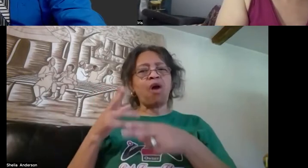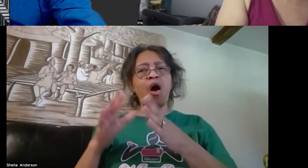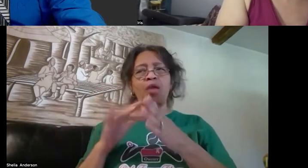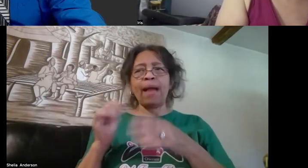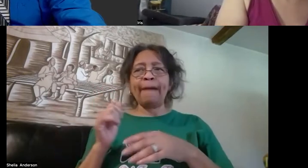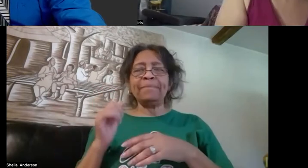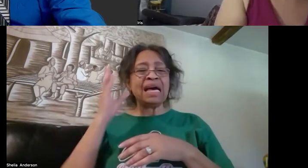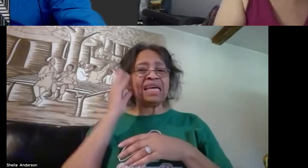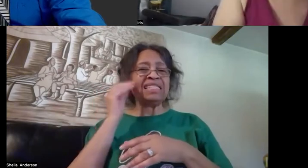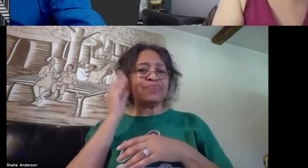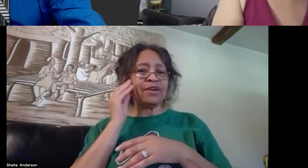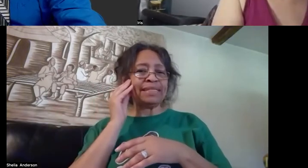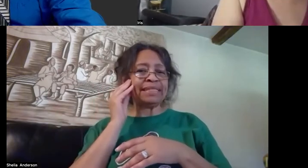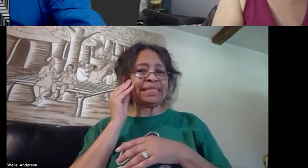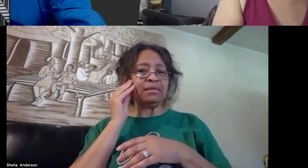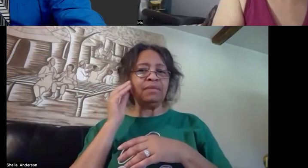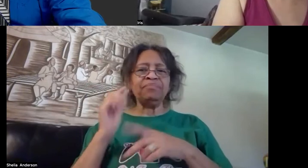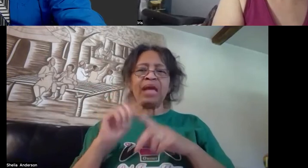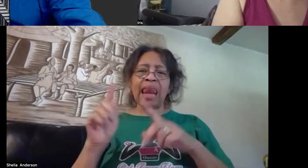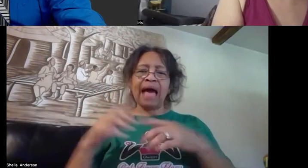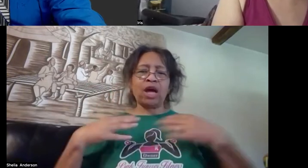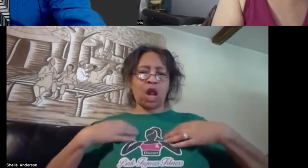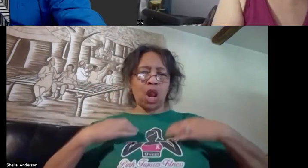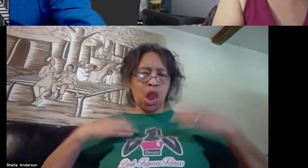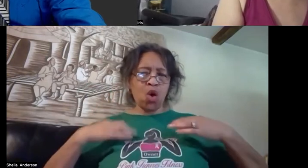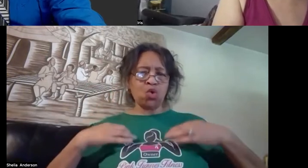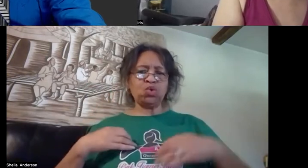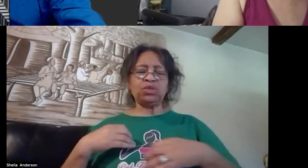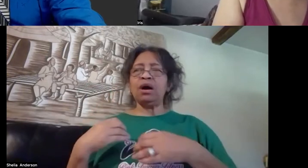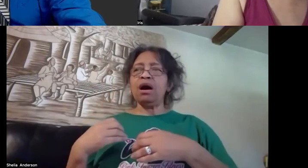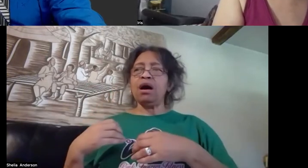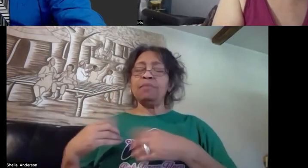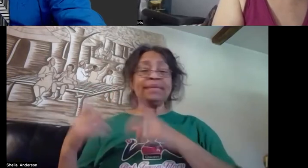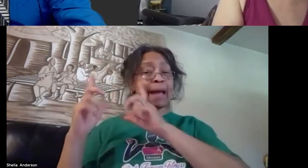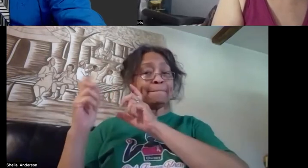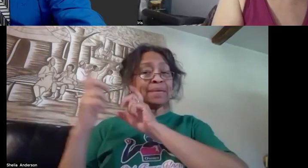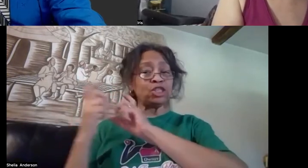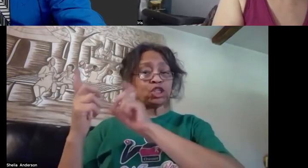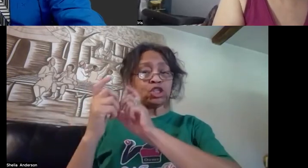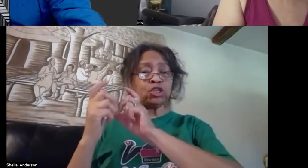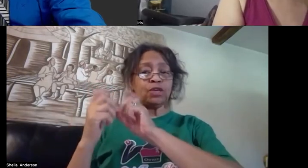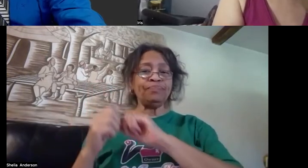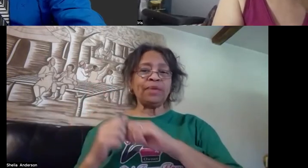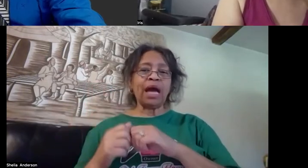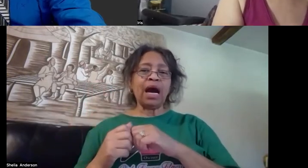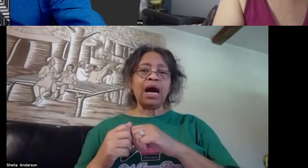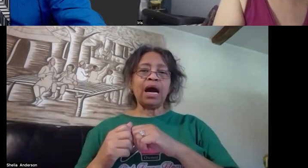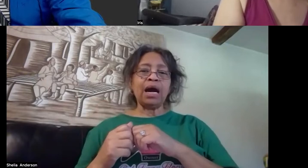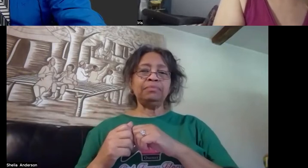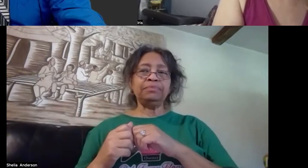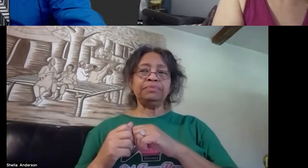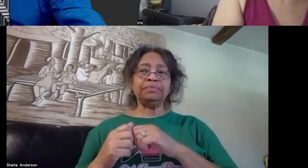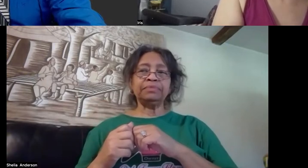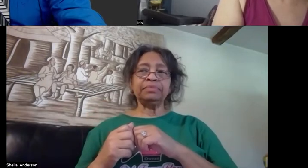It's called experience, black clothes, take a picture.